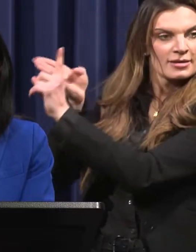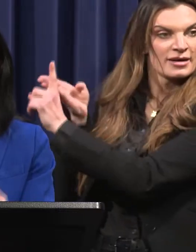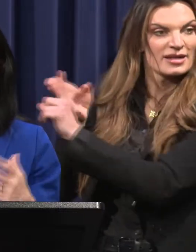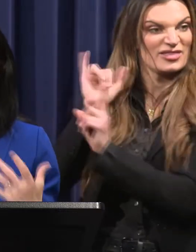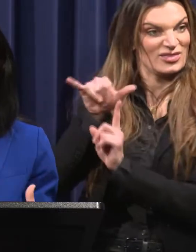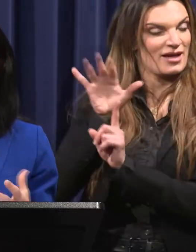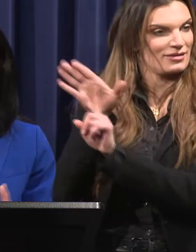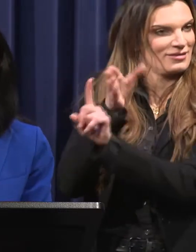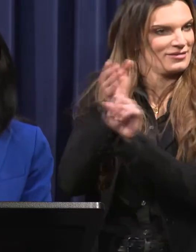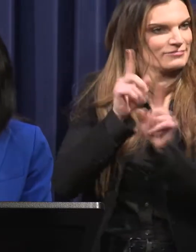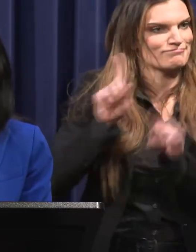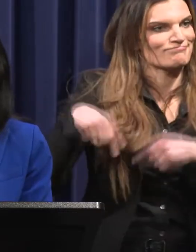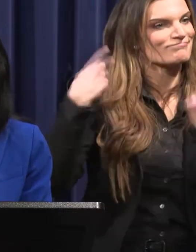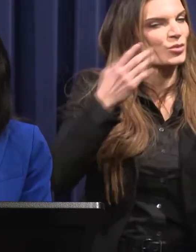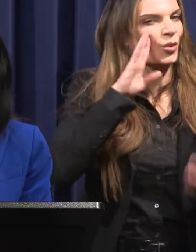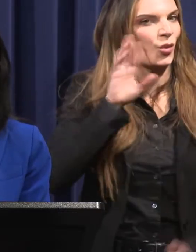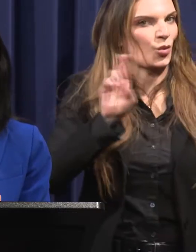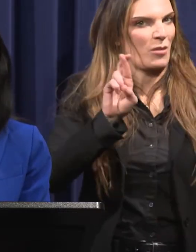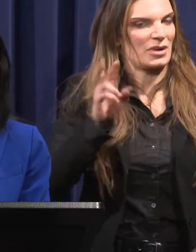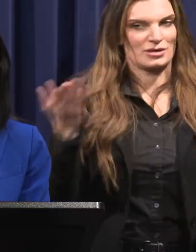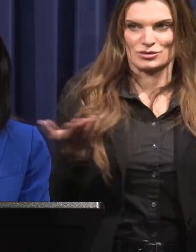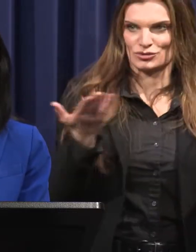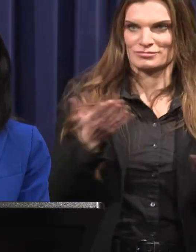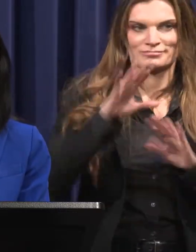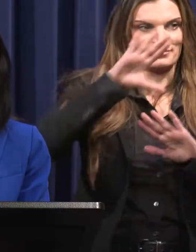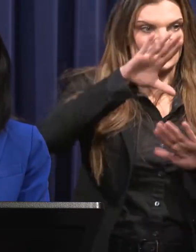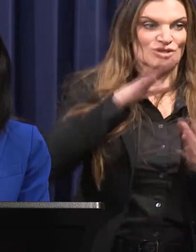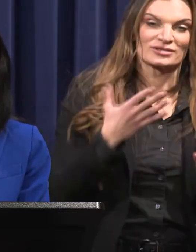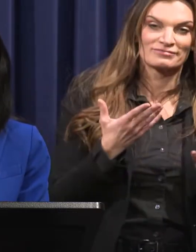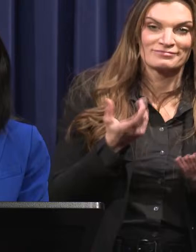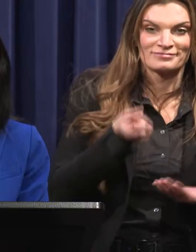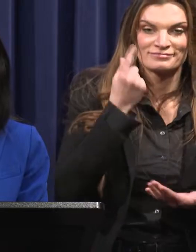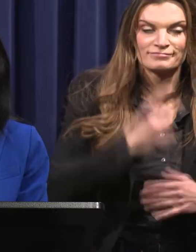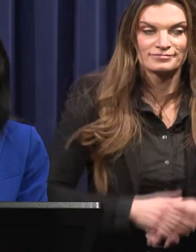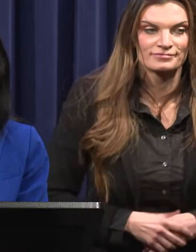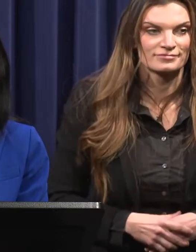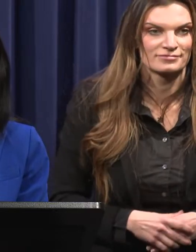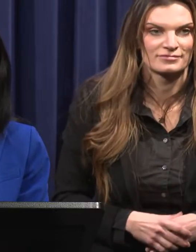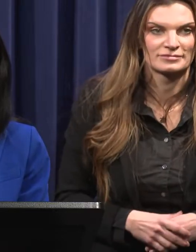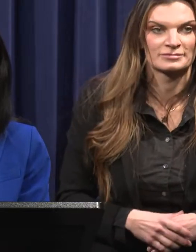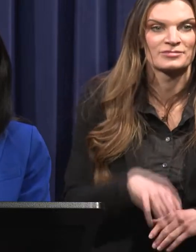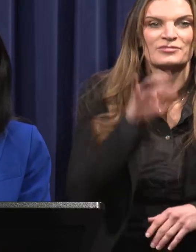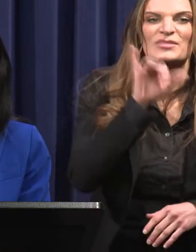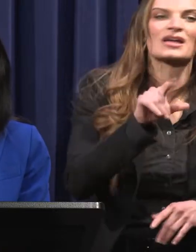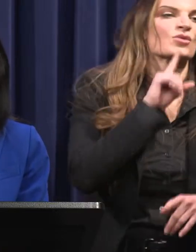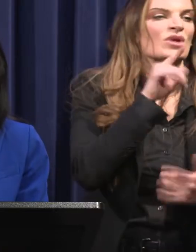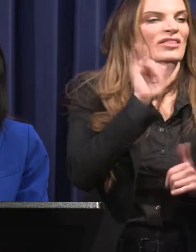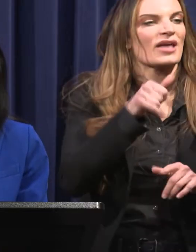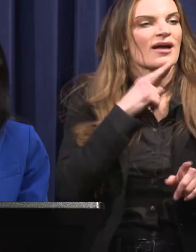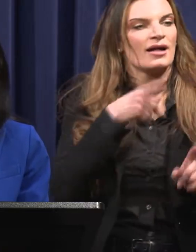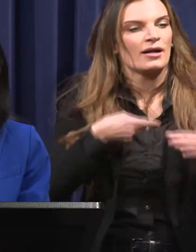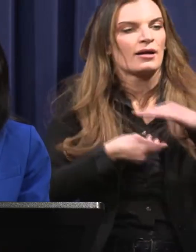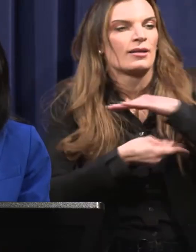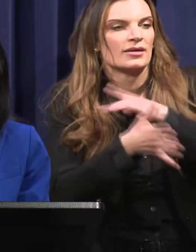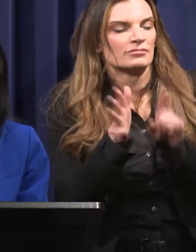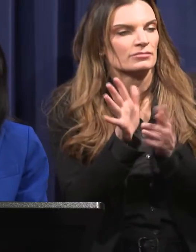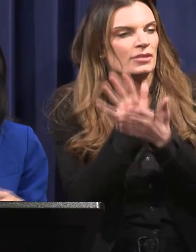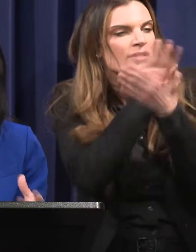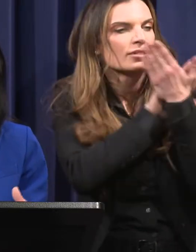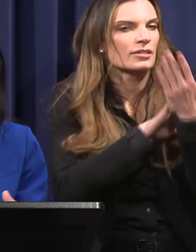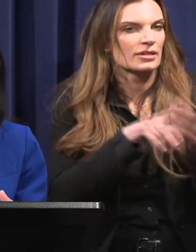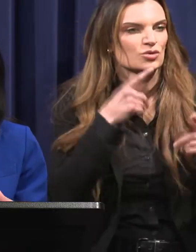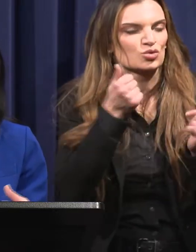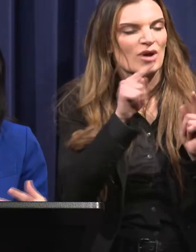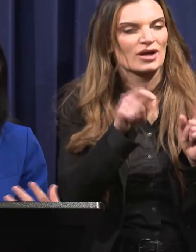so I think it's important for people to understand this works both ways. You know, this type of influence peddling can happen to Democrats just